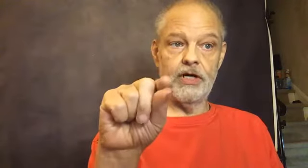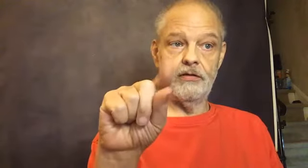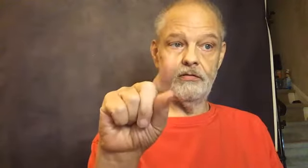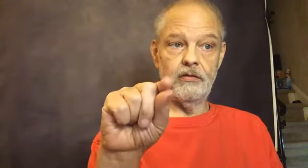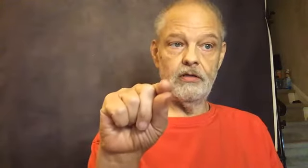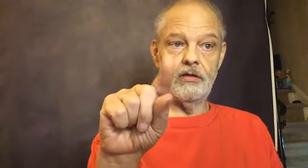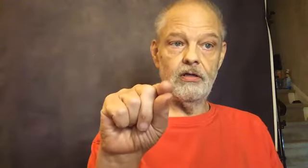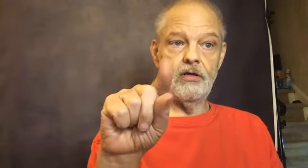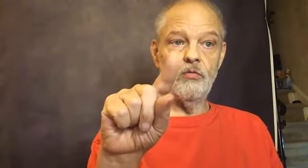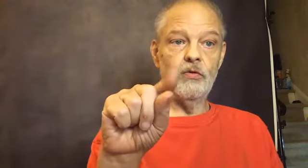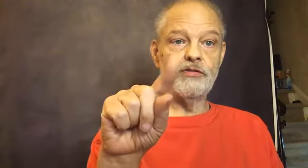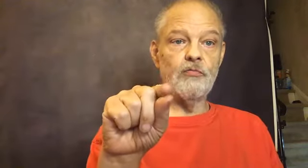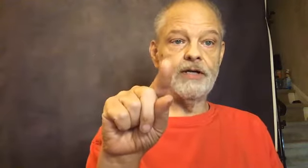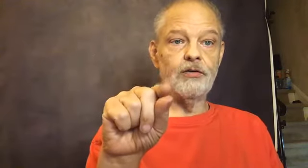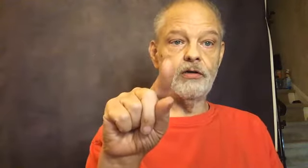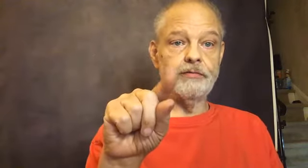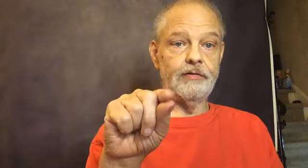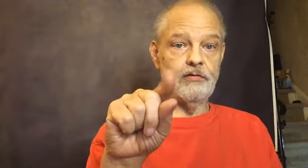20. What's it remind you of?